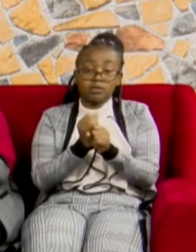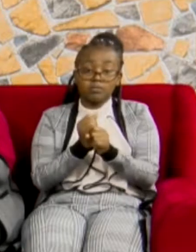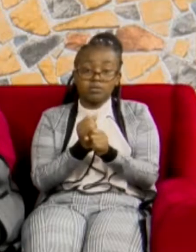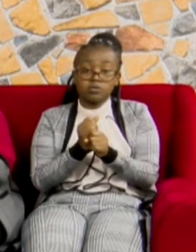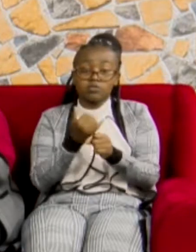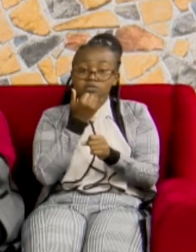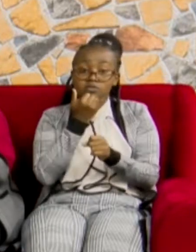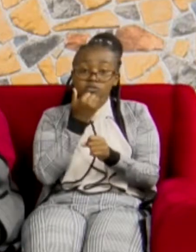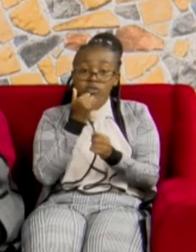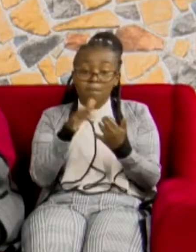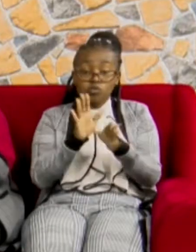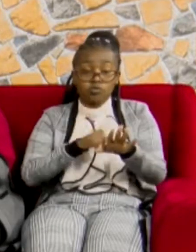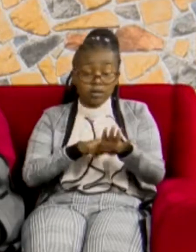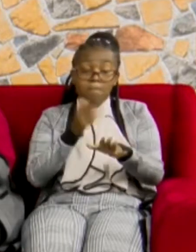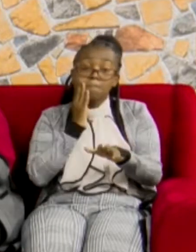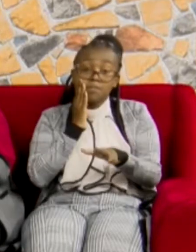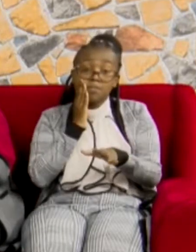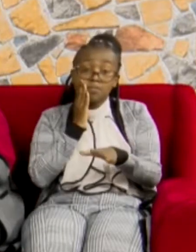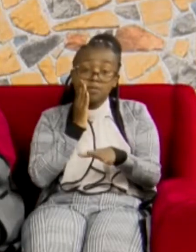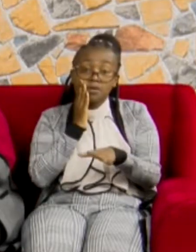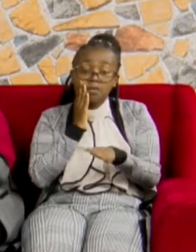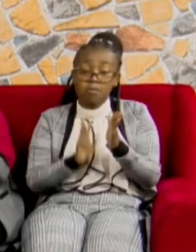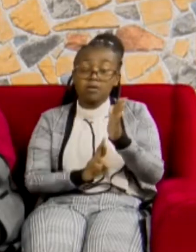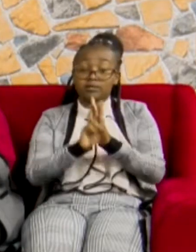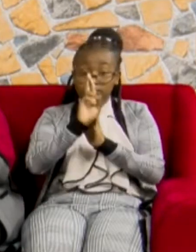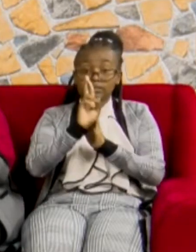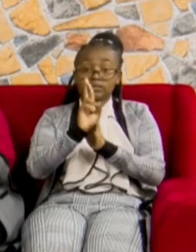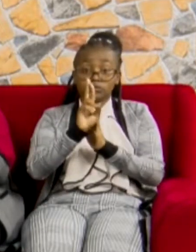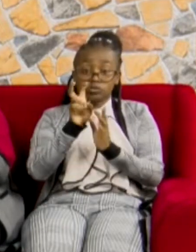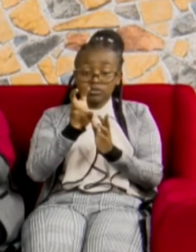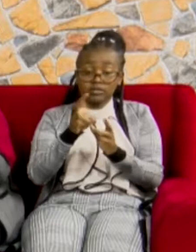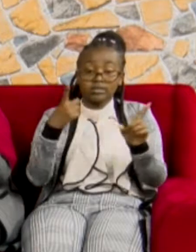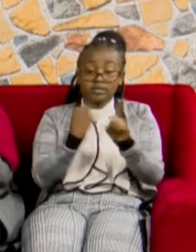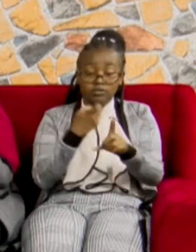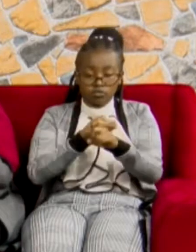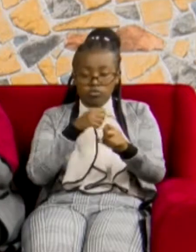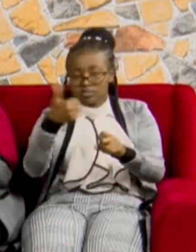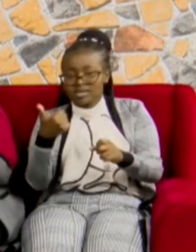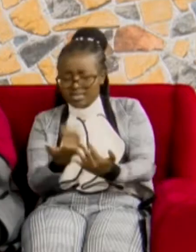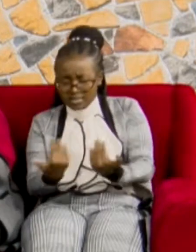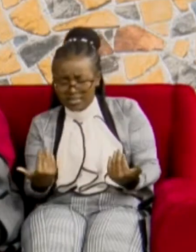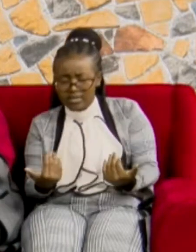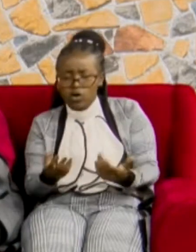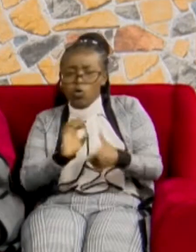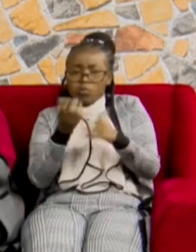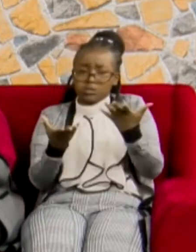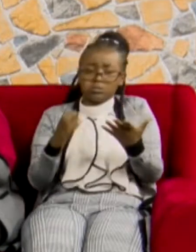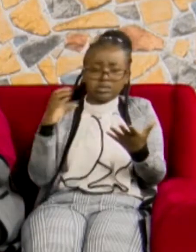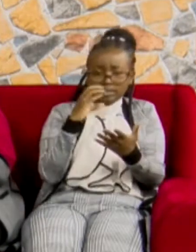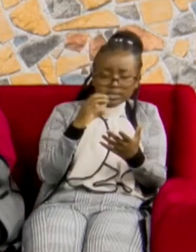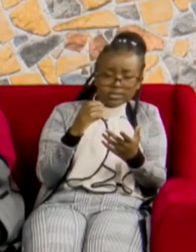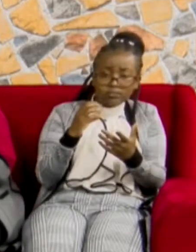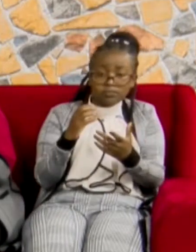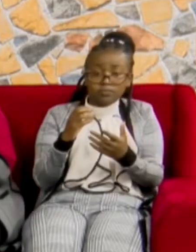eye contact, and most of the times moms kind of raise it because you see it's different from another sibling or from the cousins,